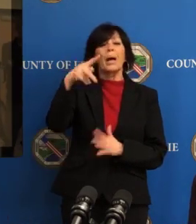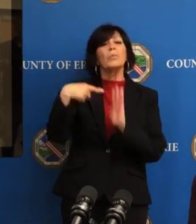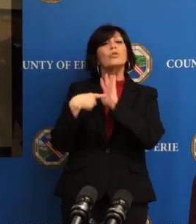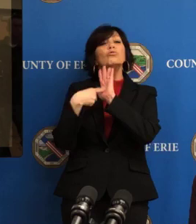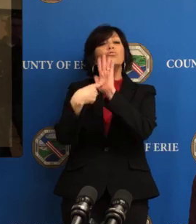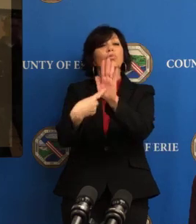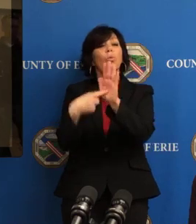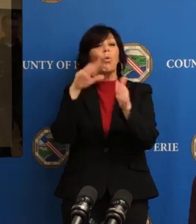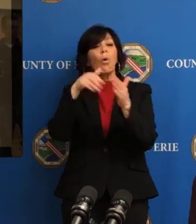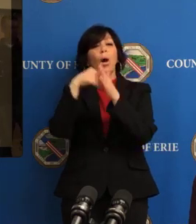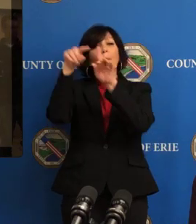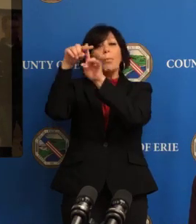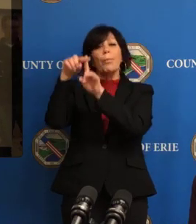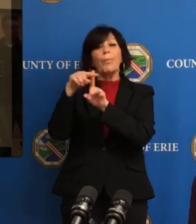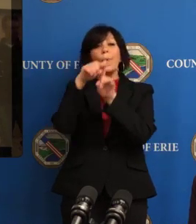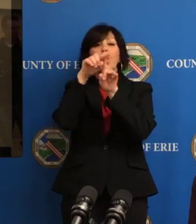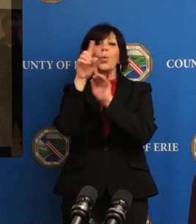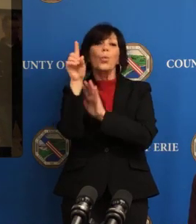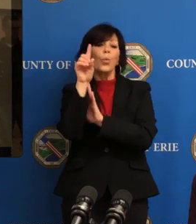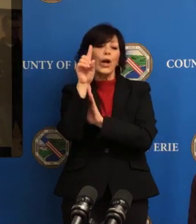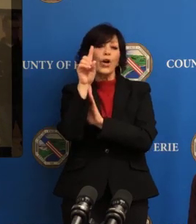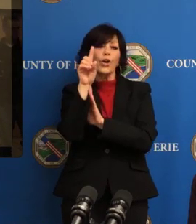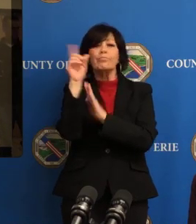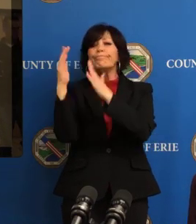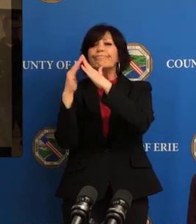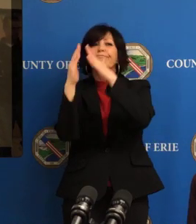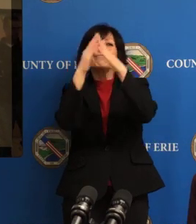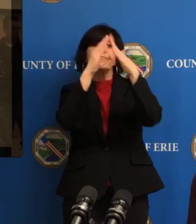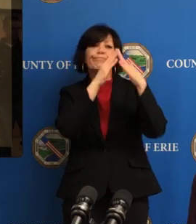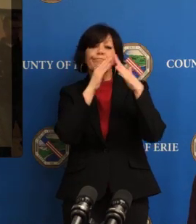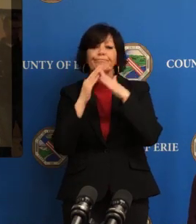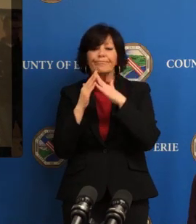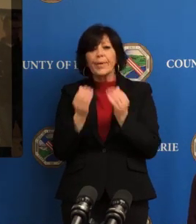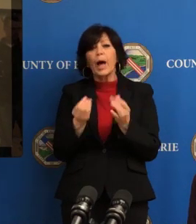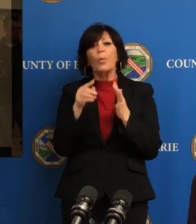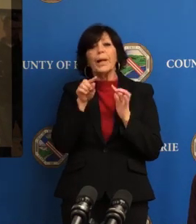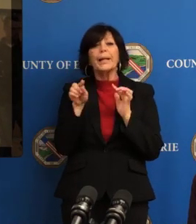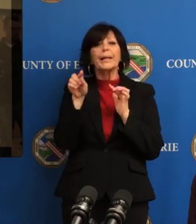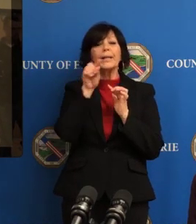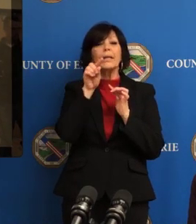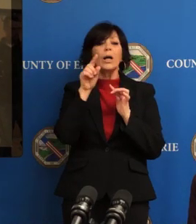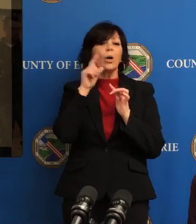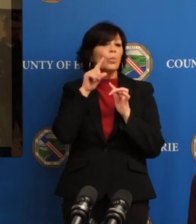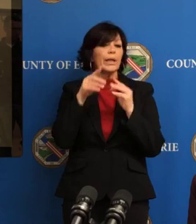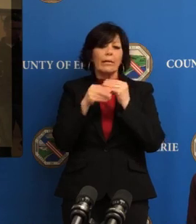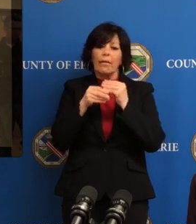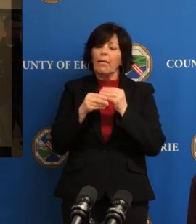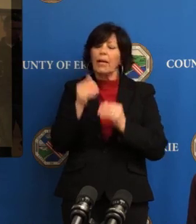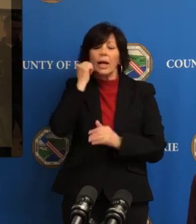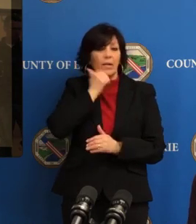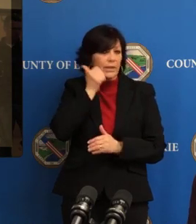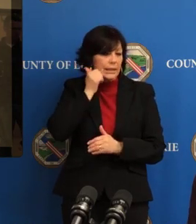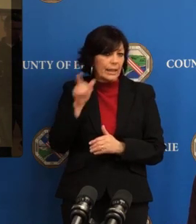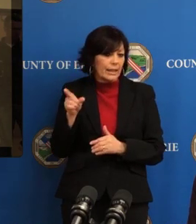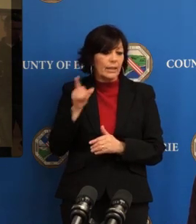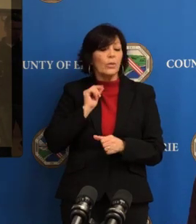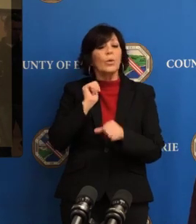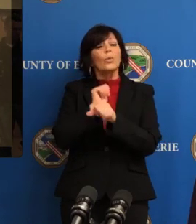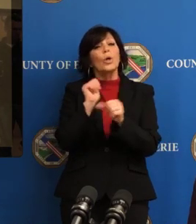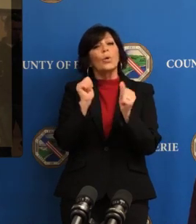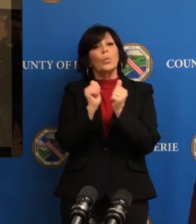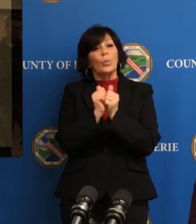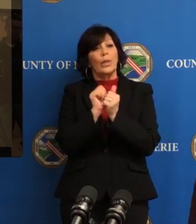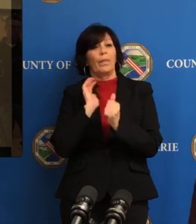displays all the positive cases by municipality, and we are updating it every day, and we're working